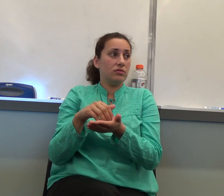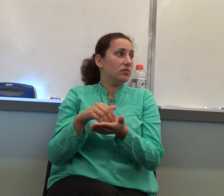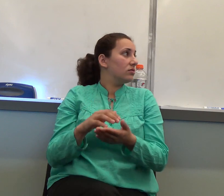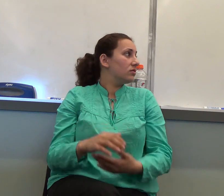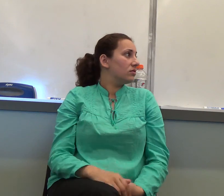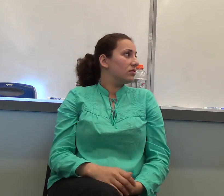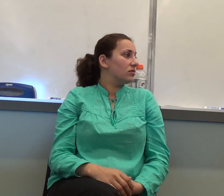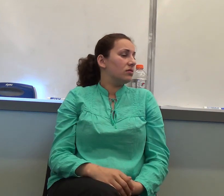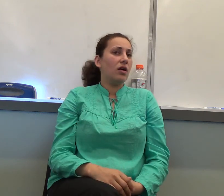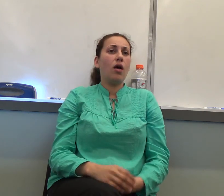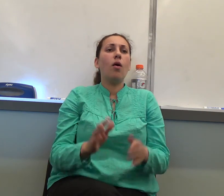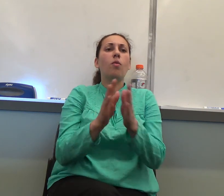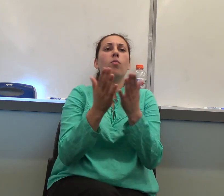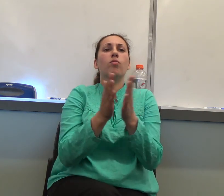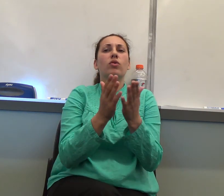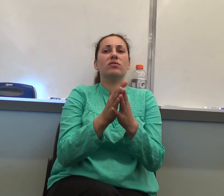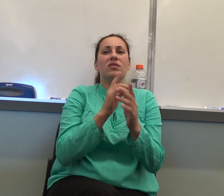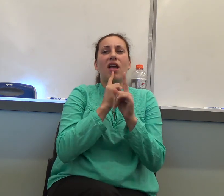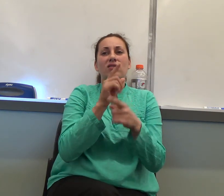So it's 9 times. Okay, 9.